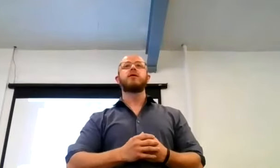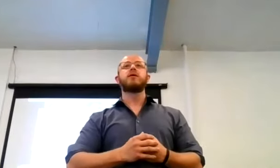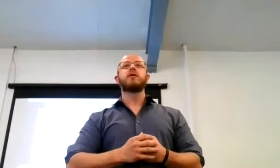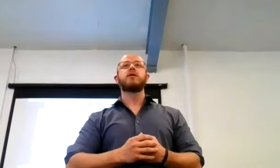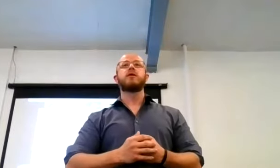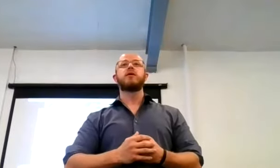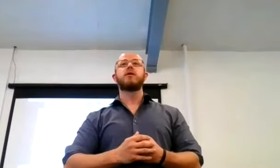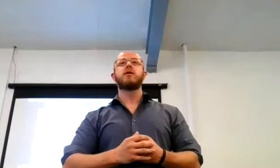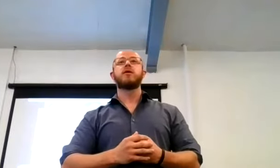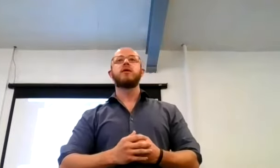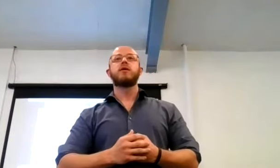media.